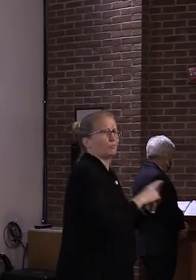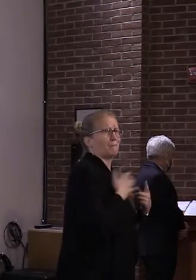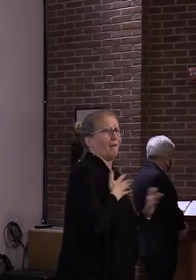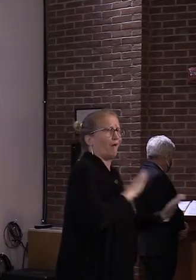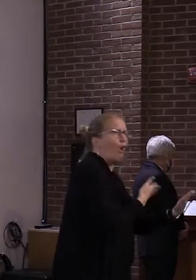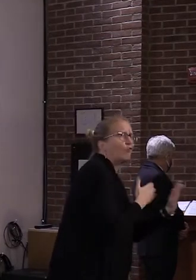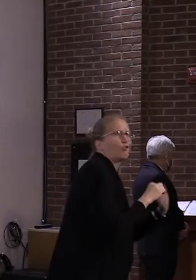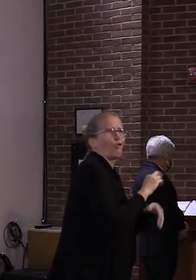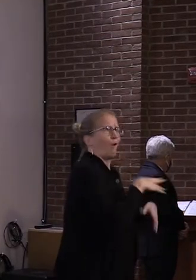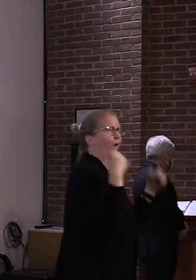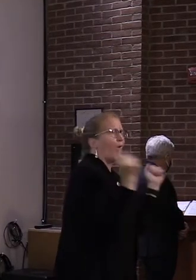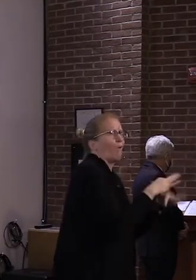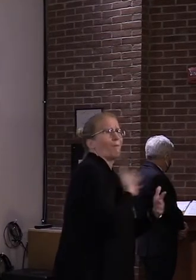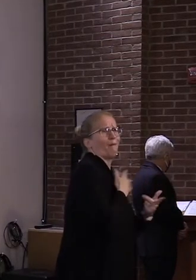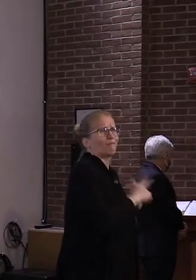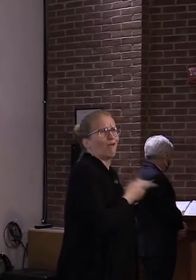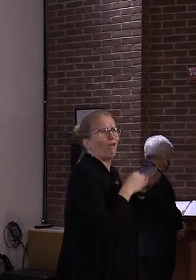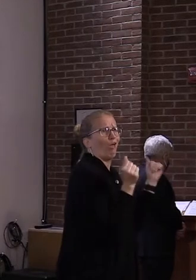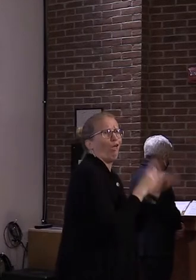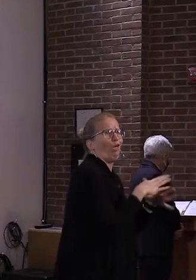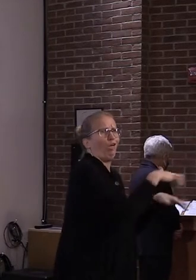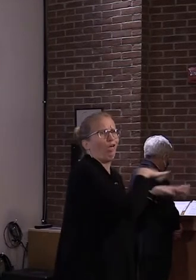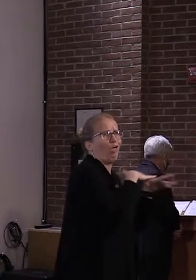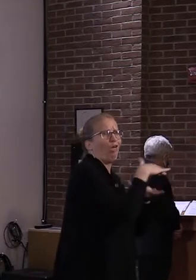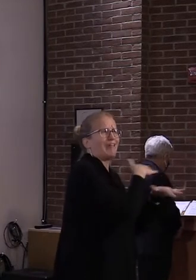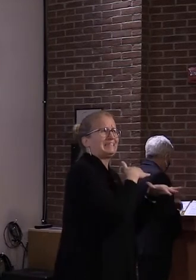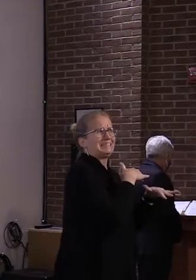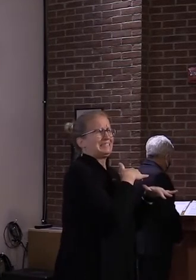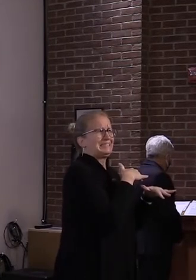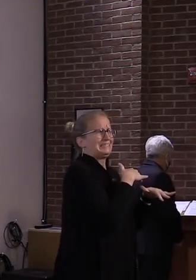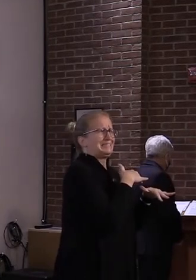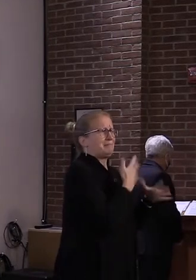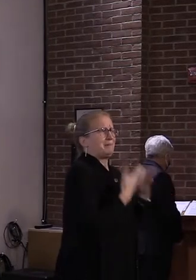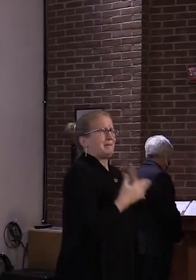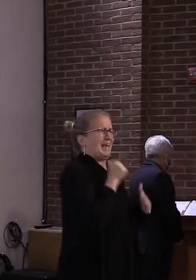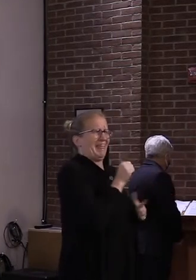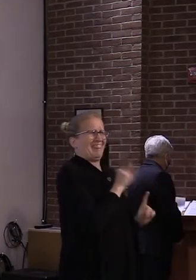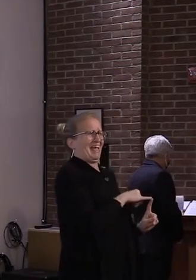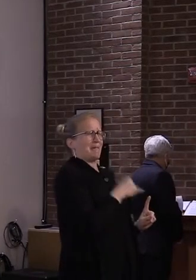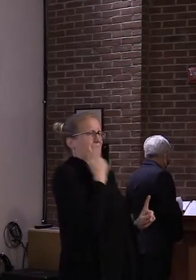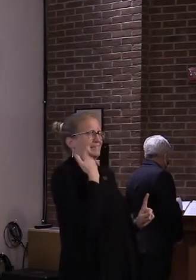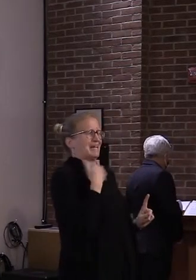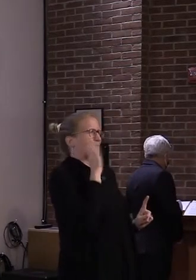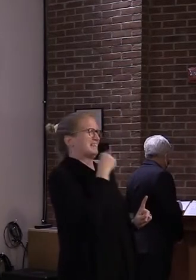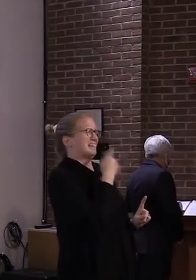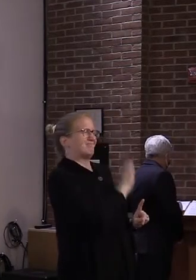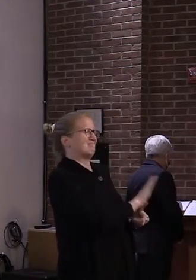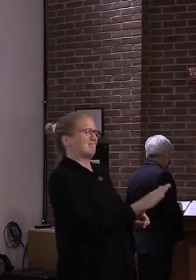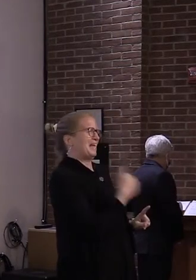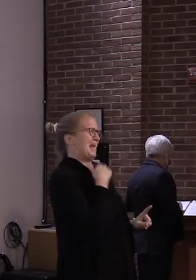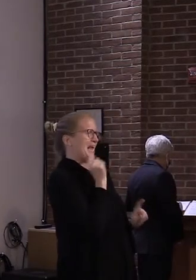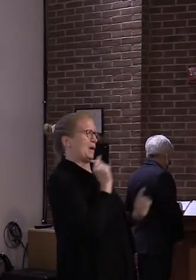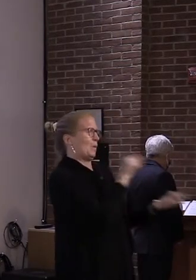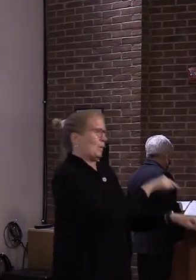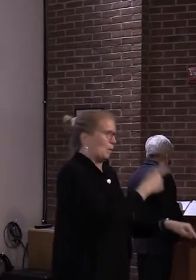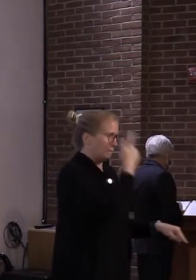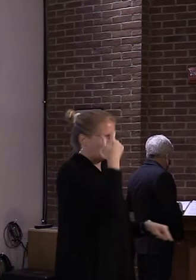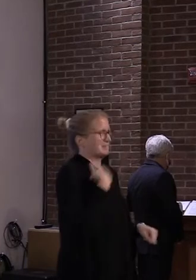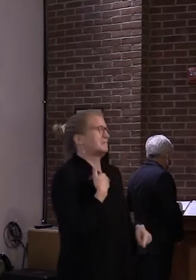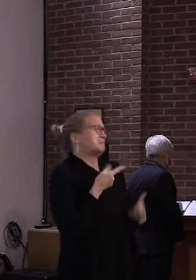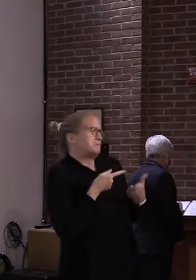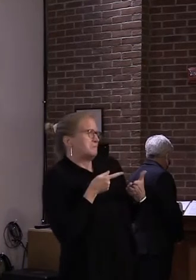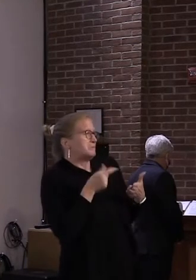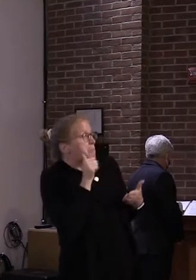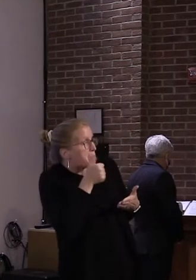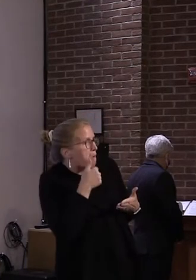Likewise, if you're really wanting to go to some event that you normally might have thought twice about, you might do